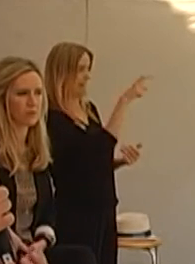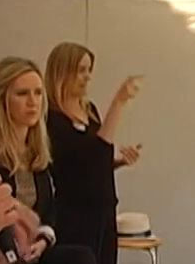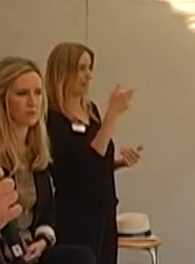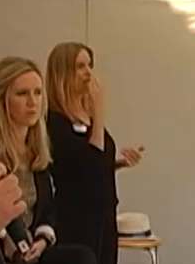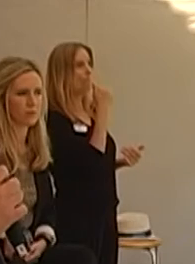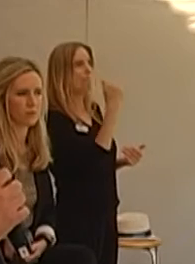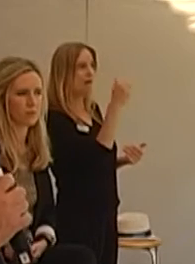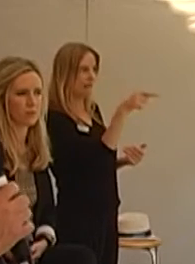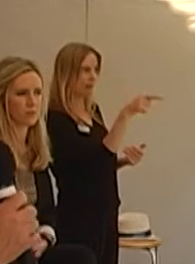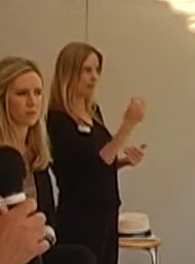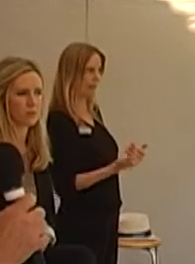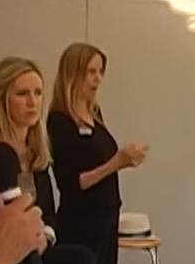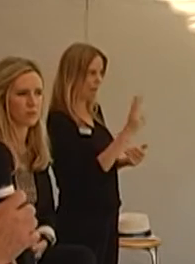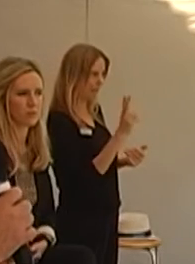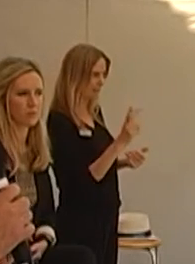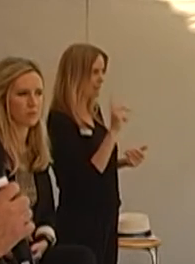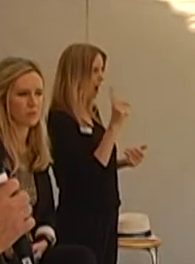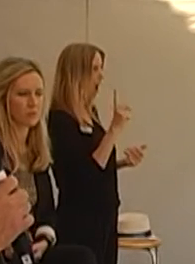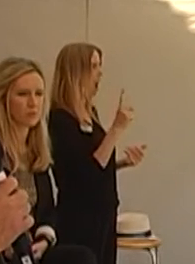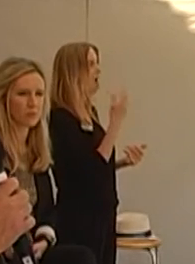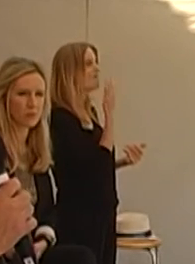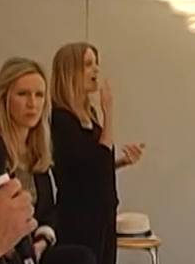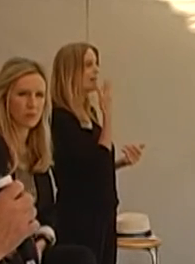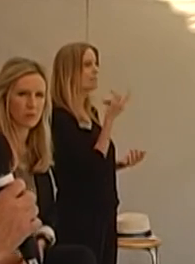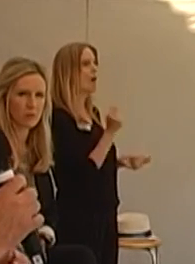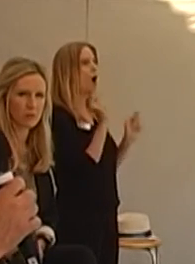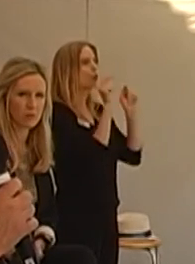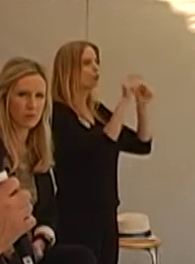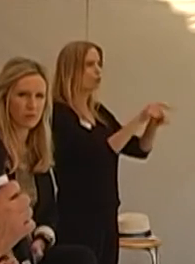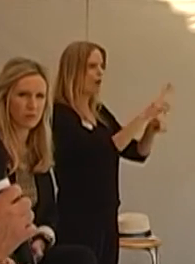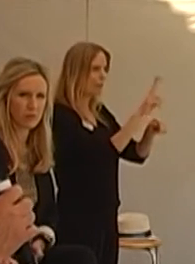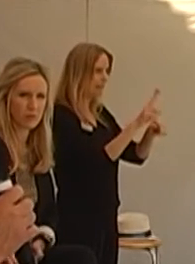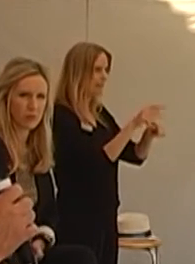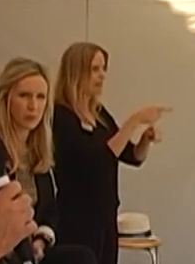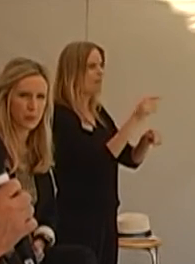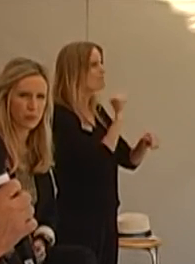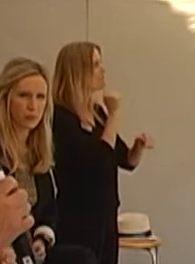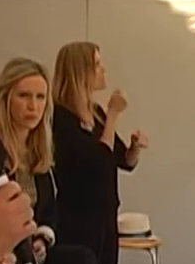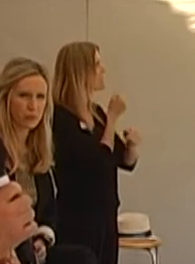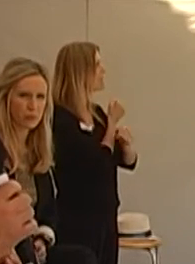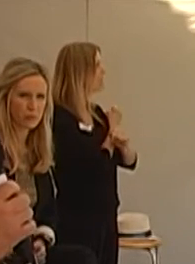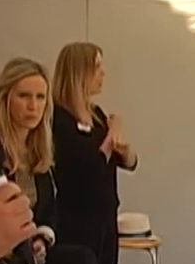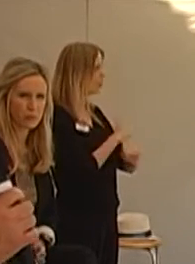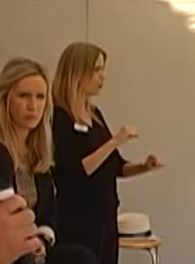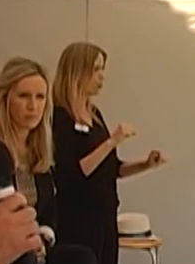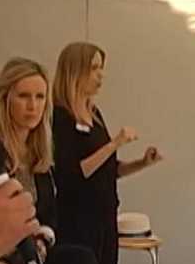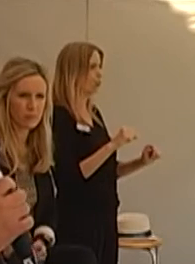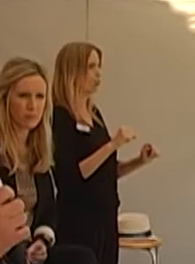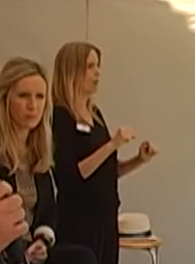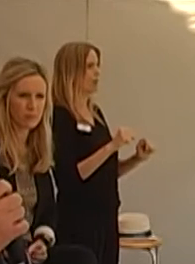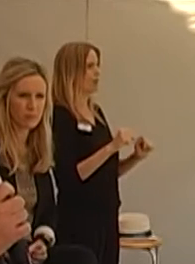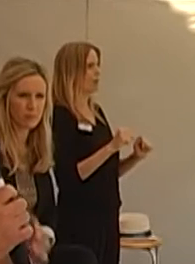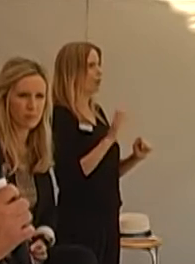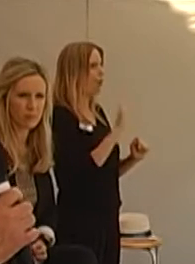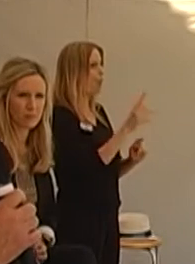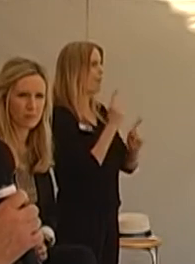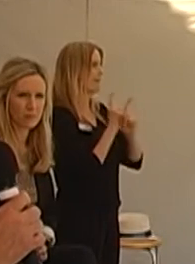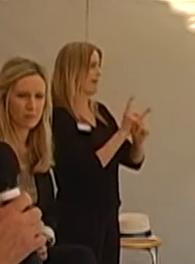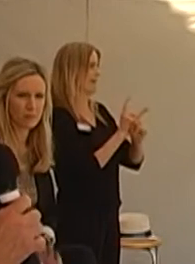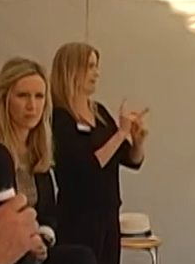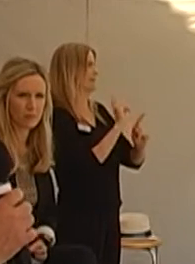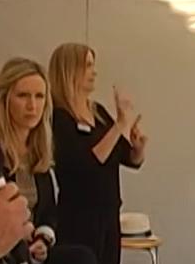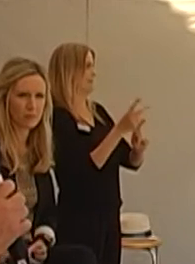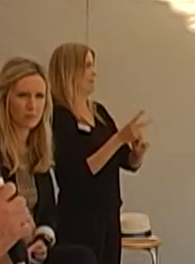countries, but for a foreigner coming, it's almost impossible really to be like you. I